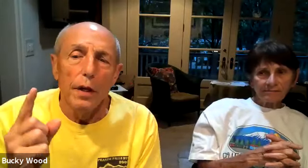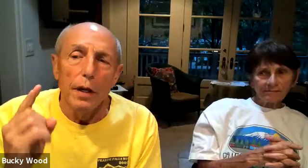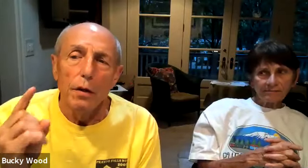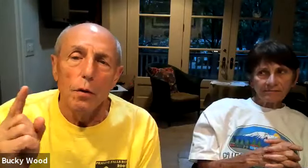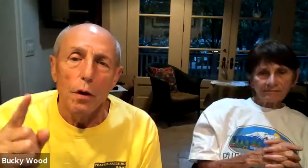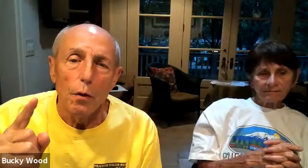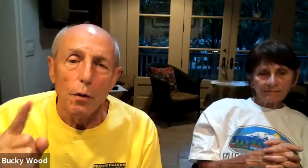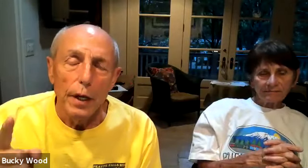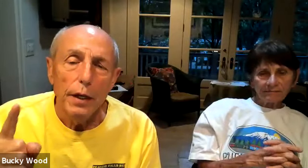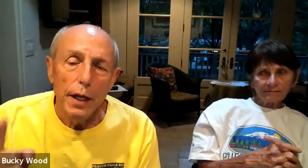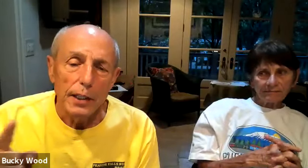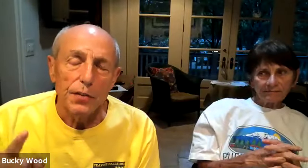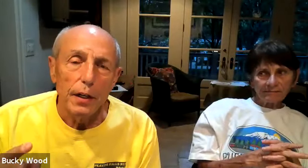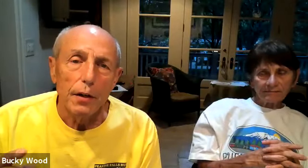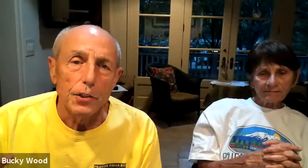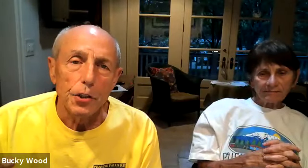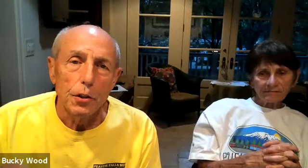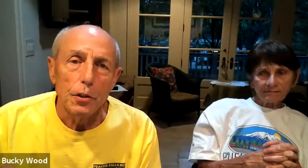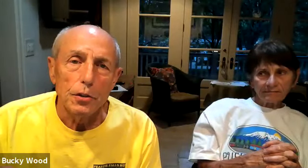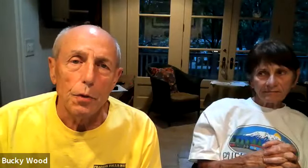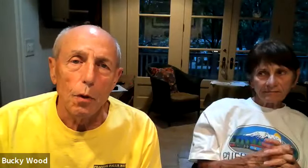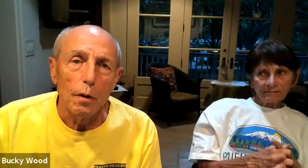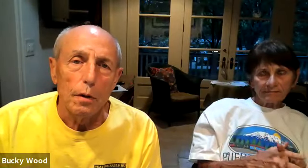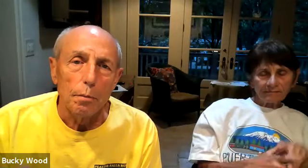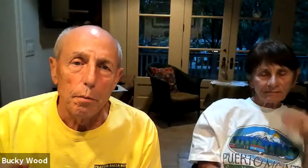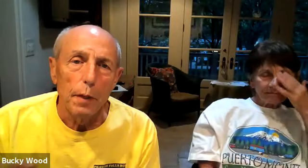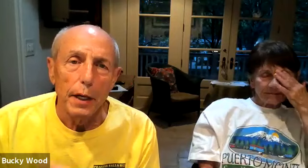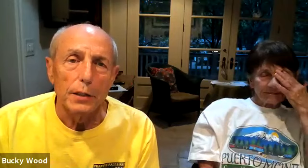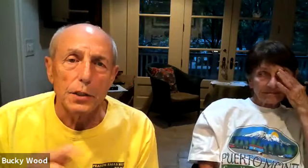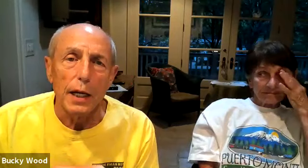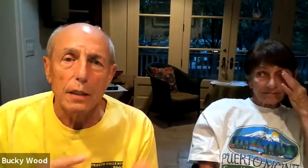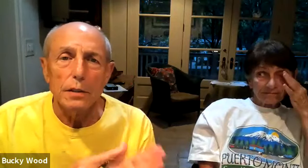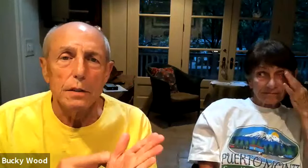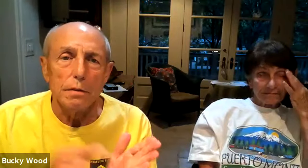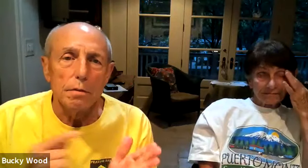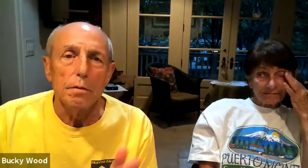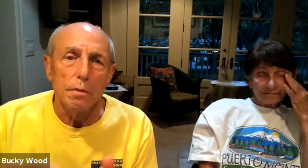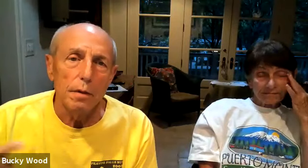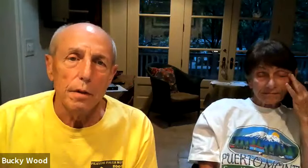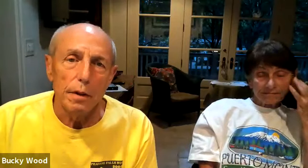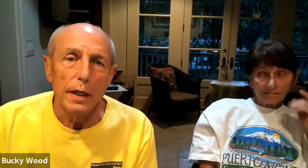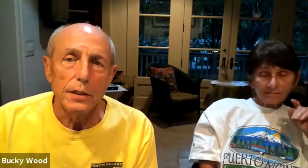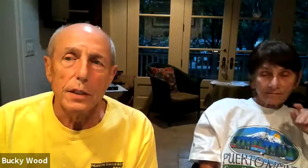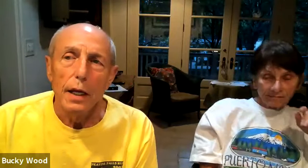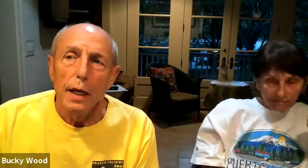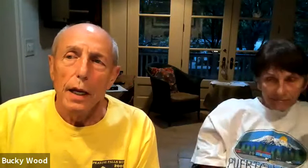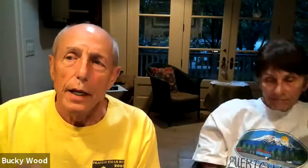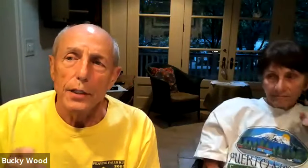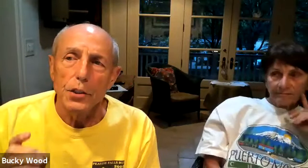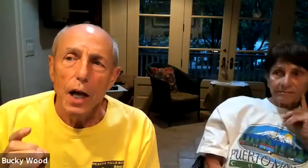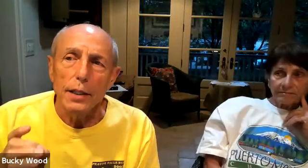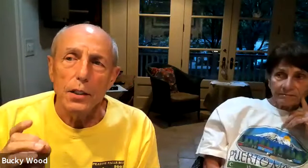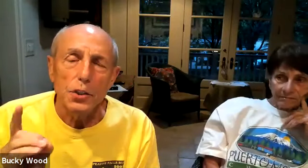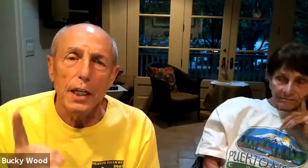the index finger that you use for minutes, seconds, days, it's not the